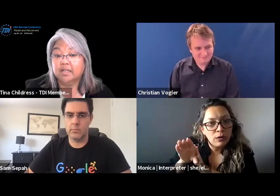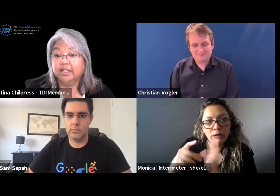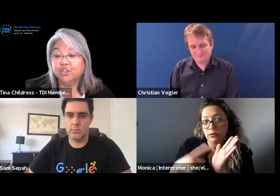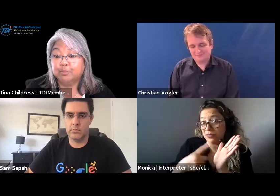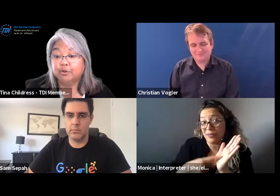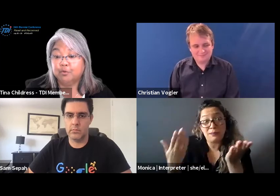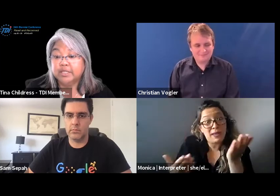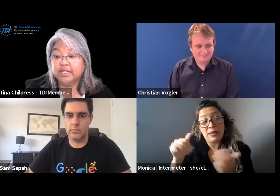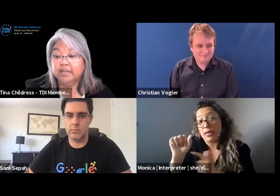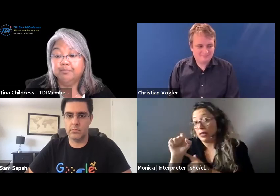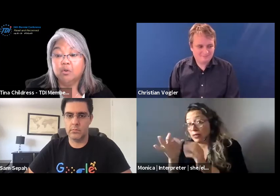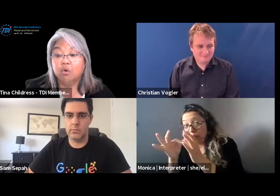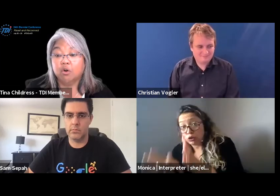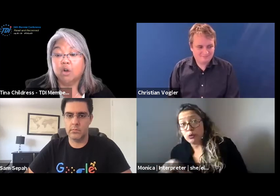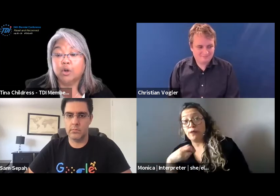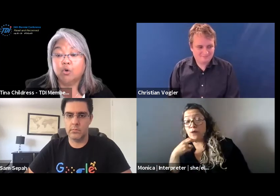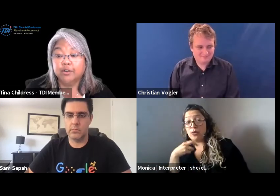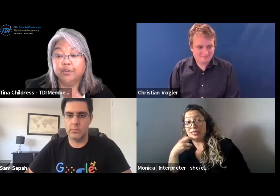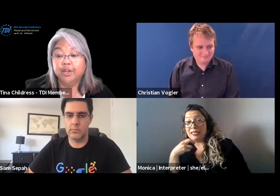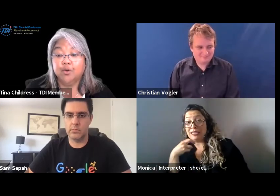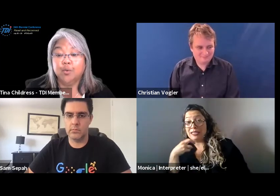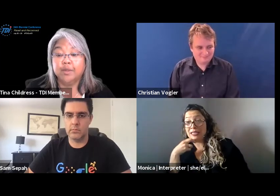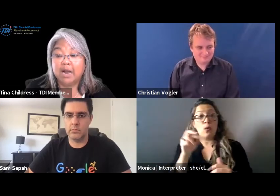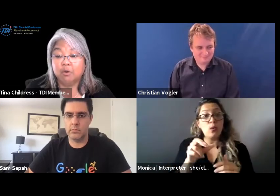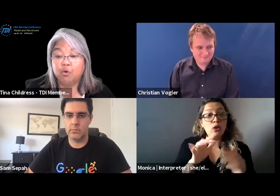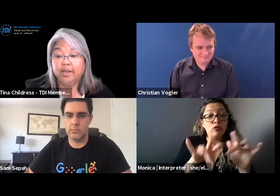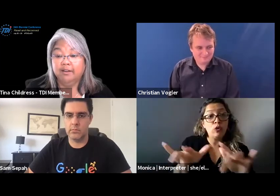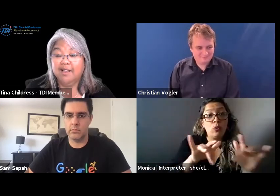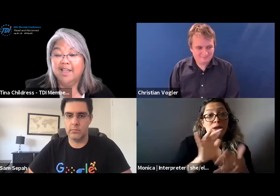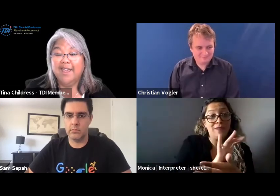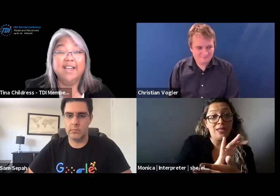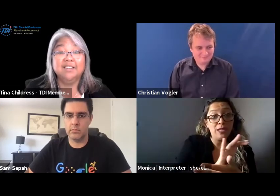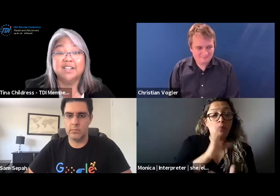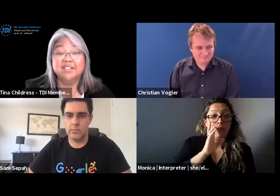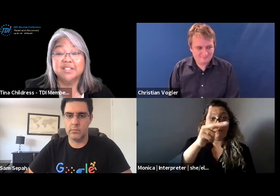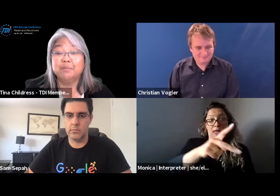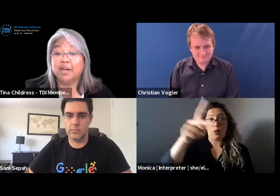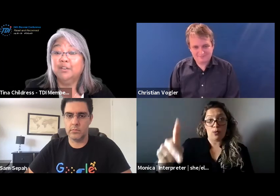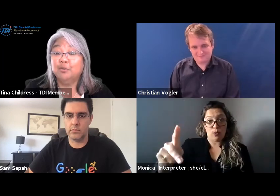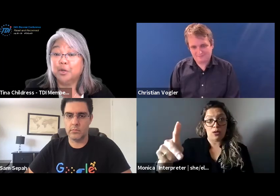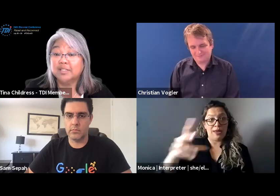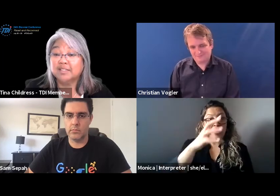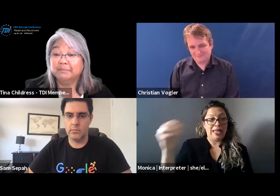ASL interpreter voicing or a recorded video with a PowerPoint and a disembodied voice.